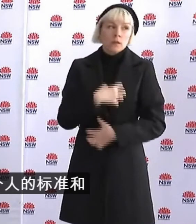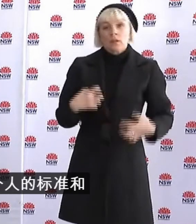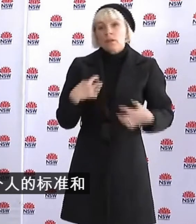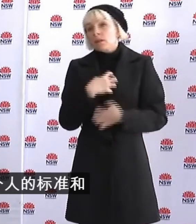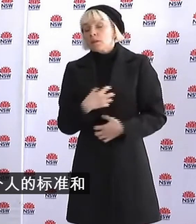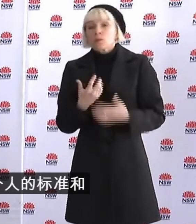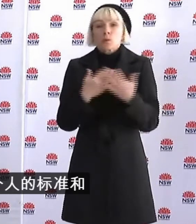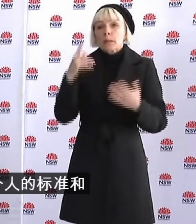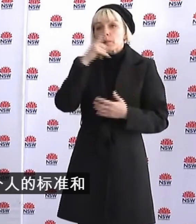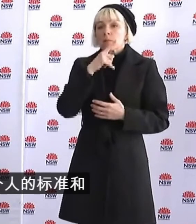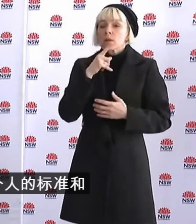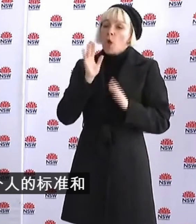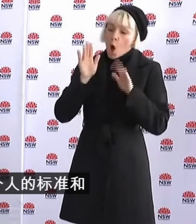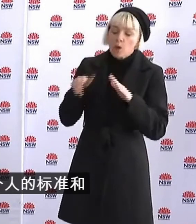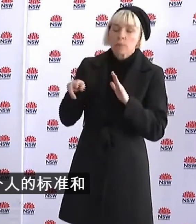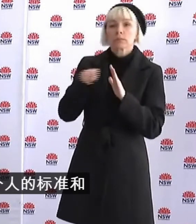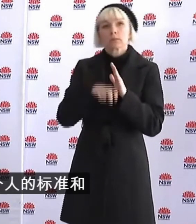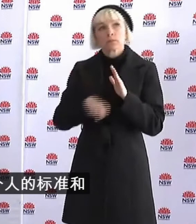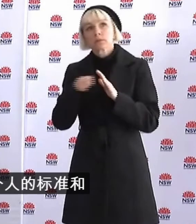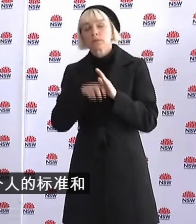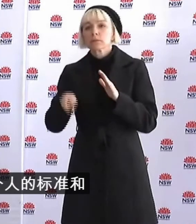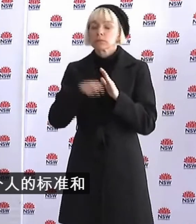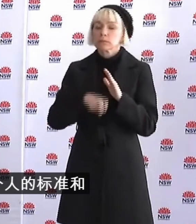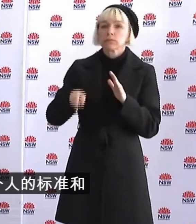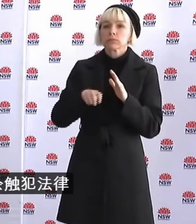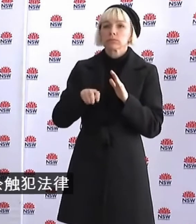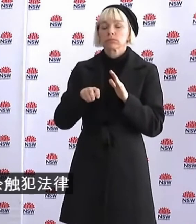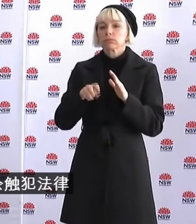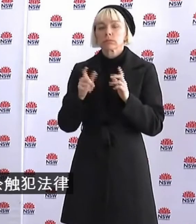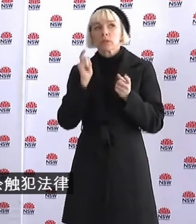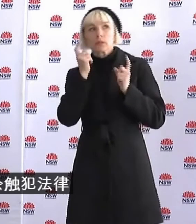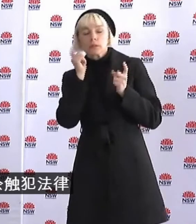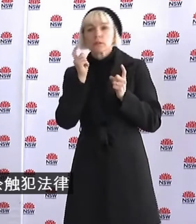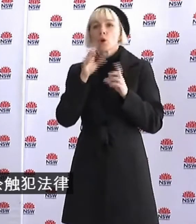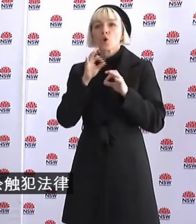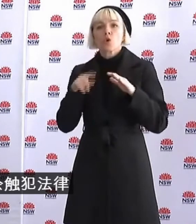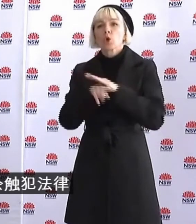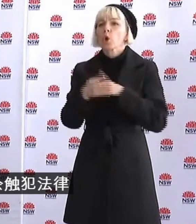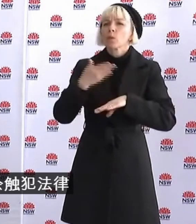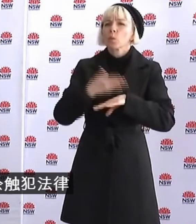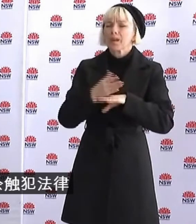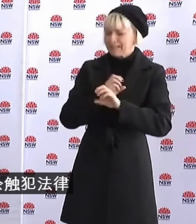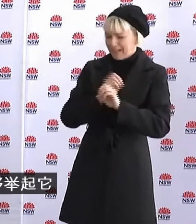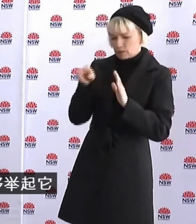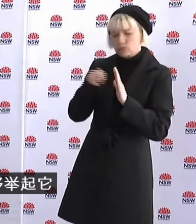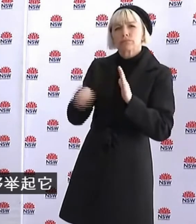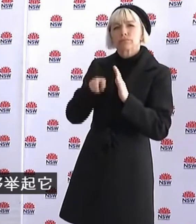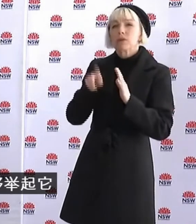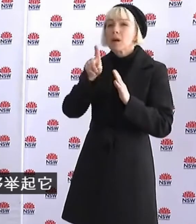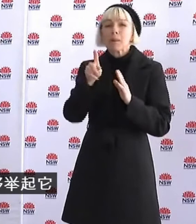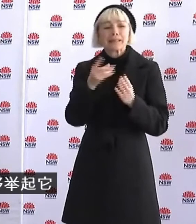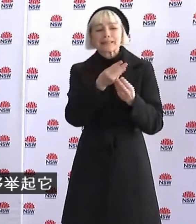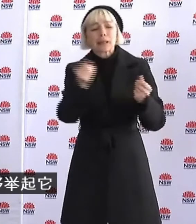much to keep everybody safe. We expect that standard of everybody. And when people are doing the wrong thing, please know you will have the law thrown at you. You